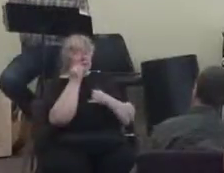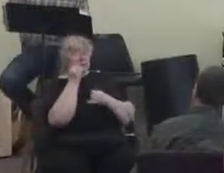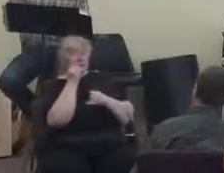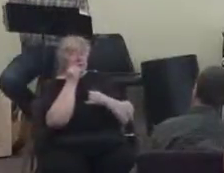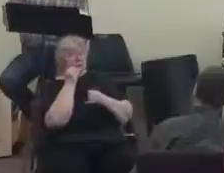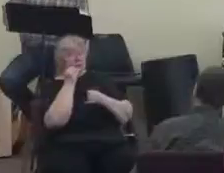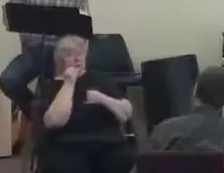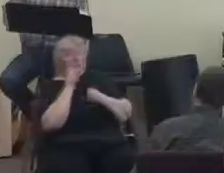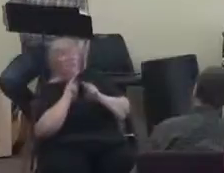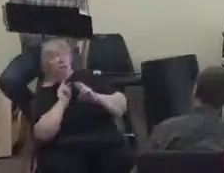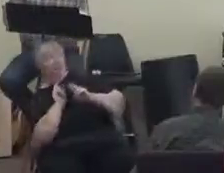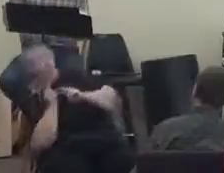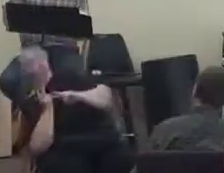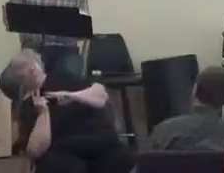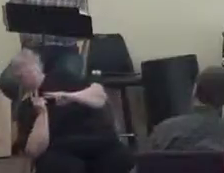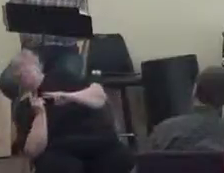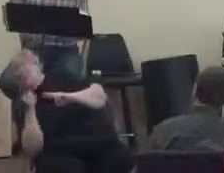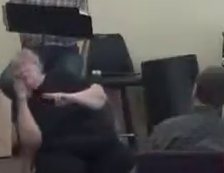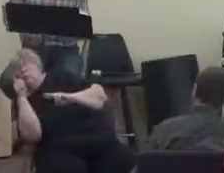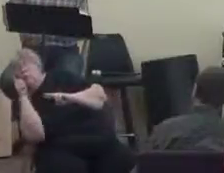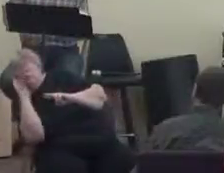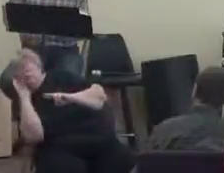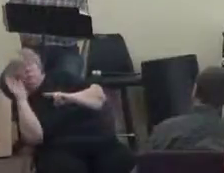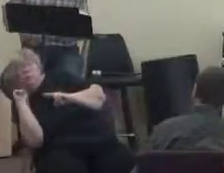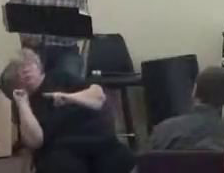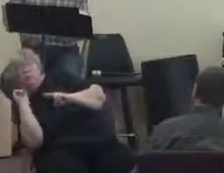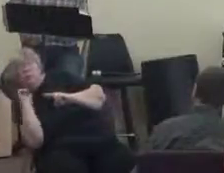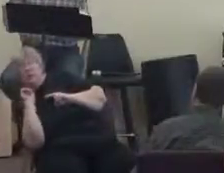said, Lord, who is going to